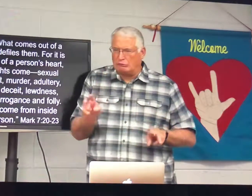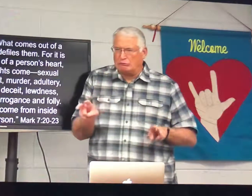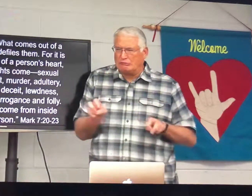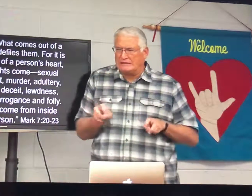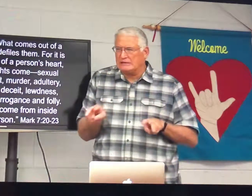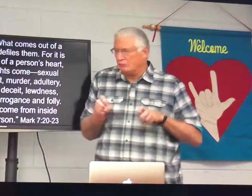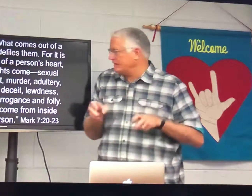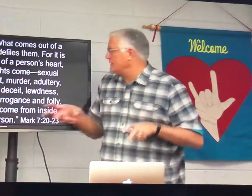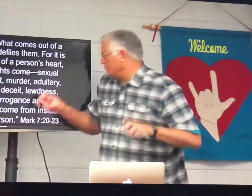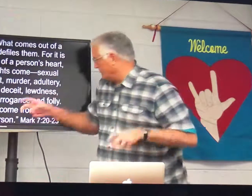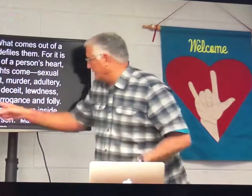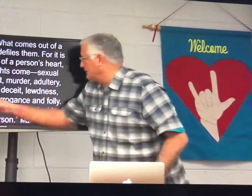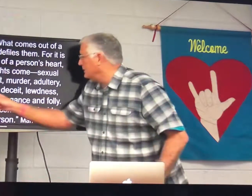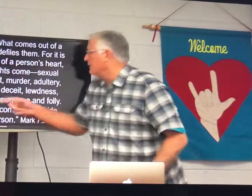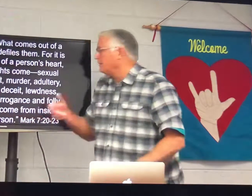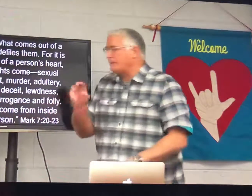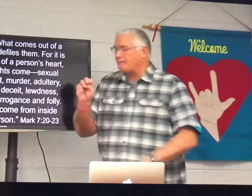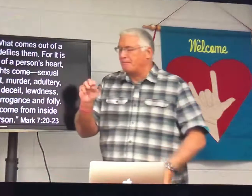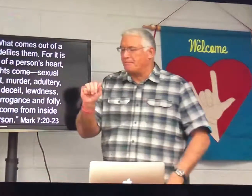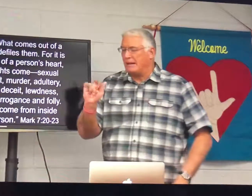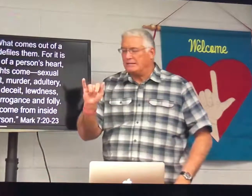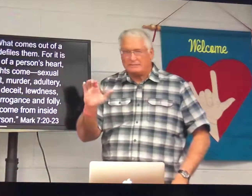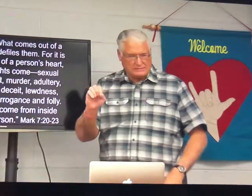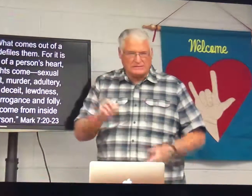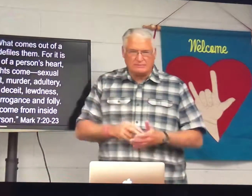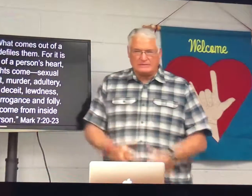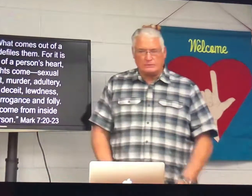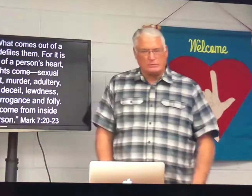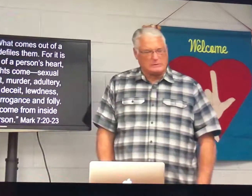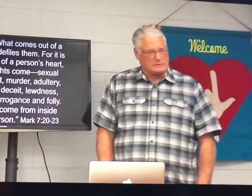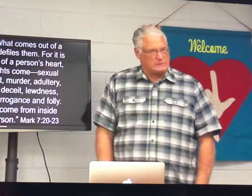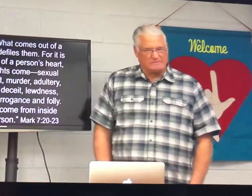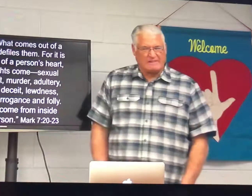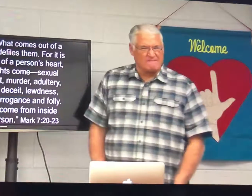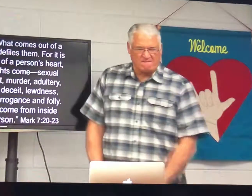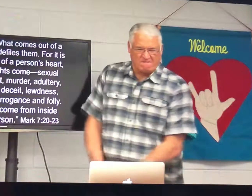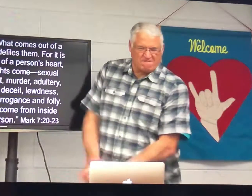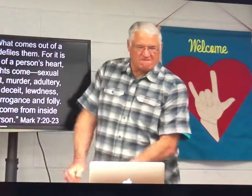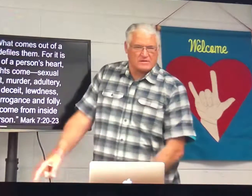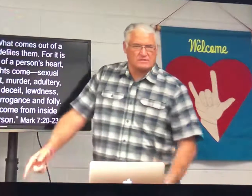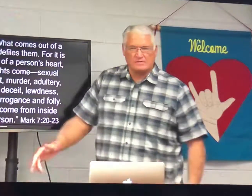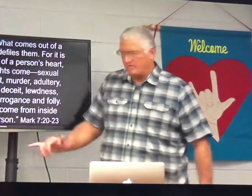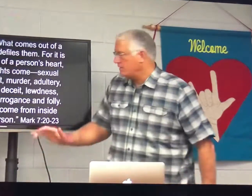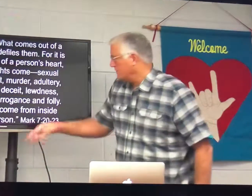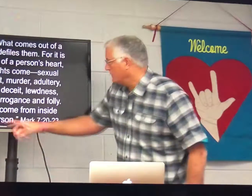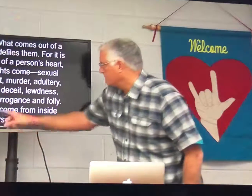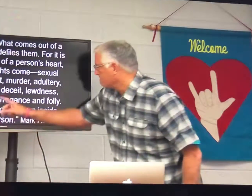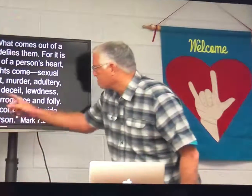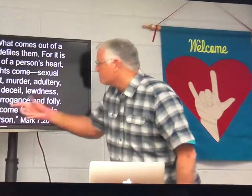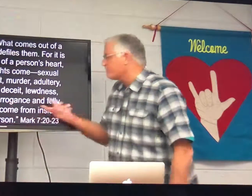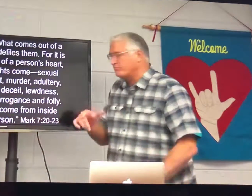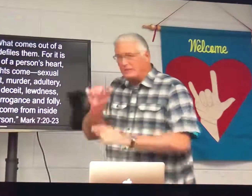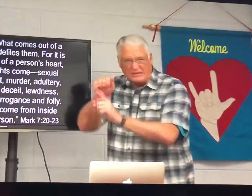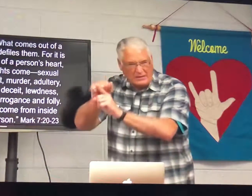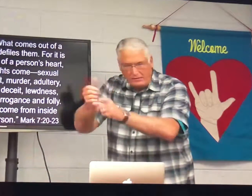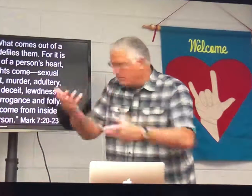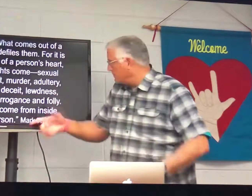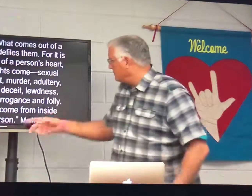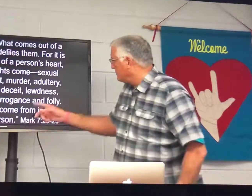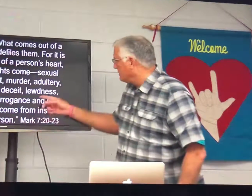not out in the outfield, but calibrated, gentlemen. Get calibrated. Well, there's a fastball called third strike. You